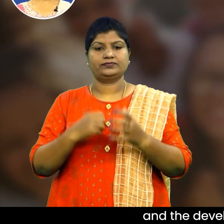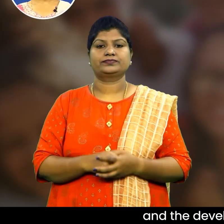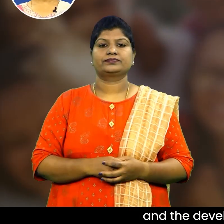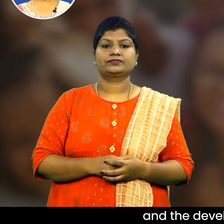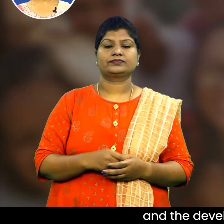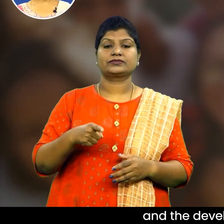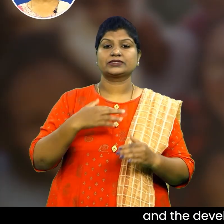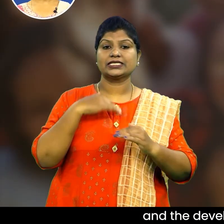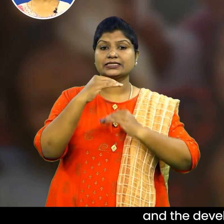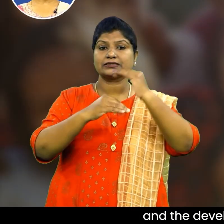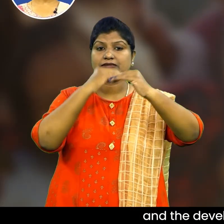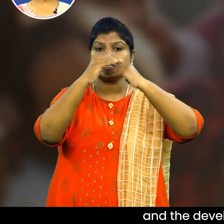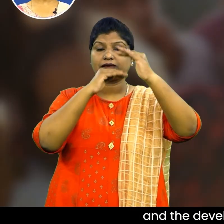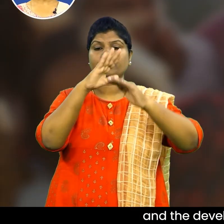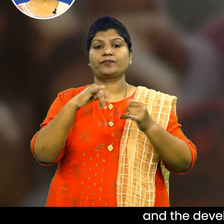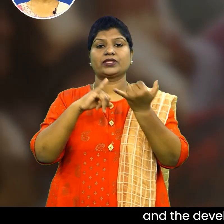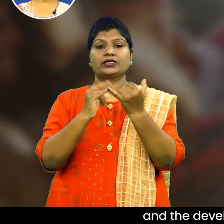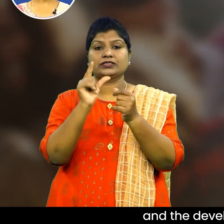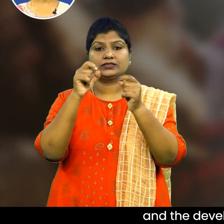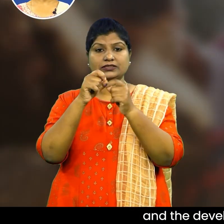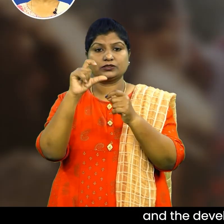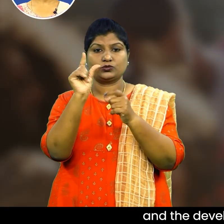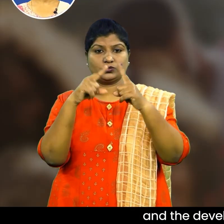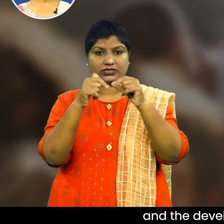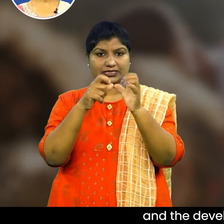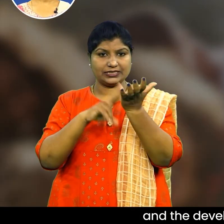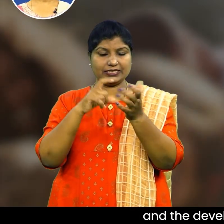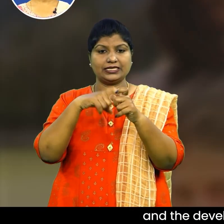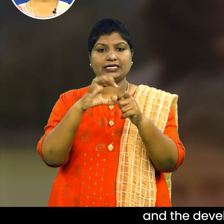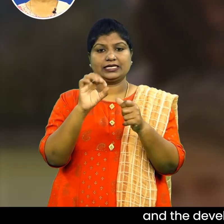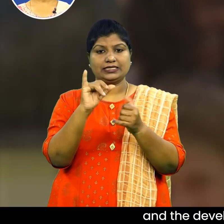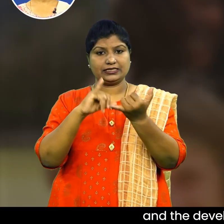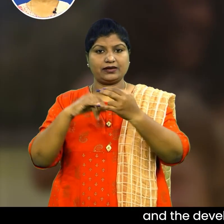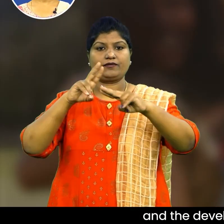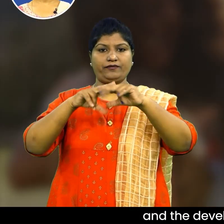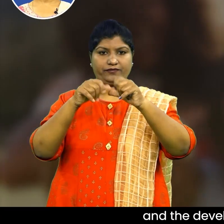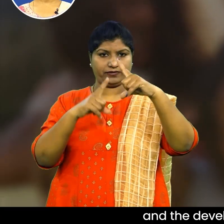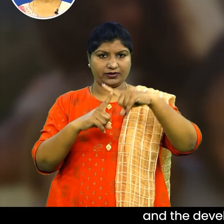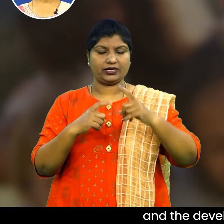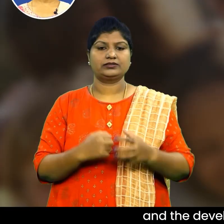and the development of subcutaneous fat,